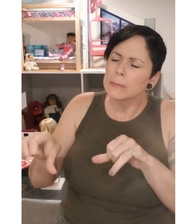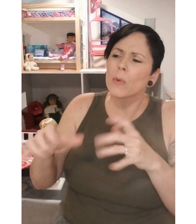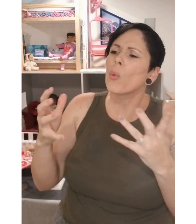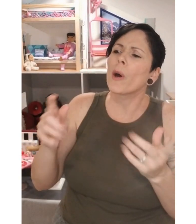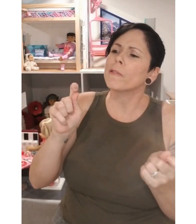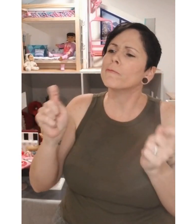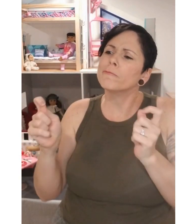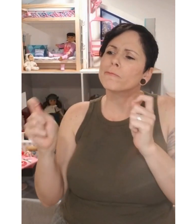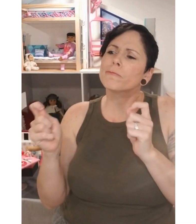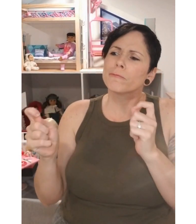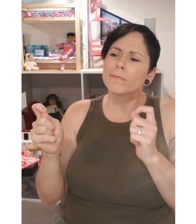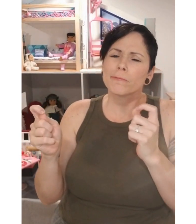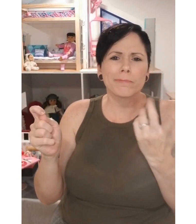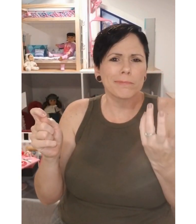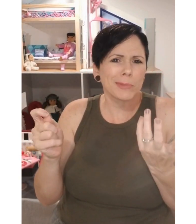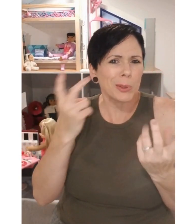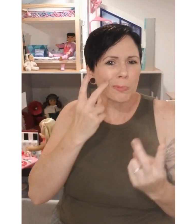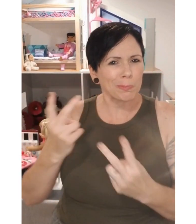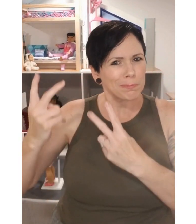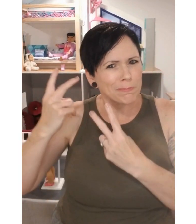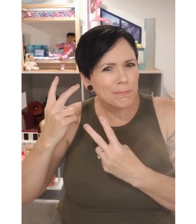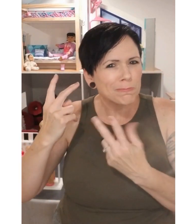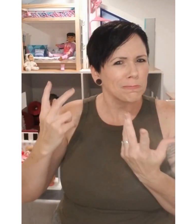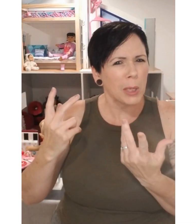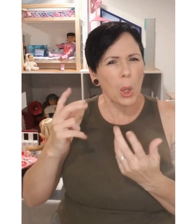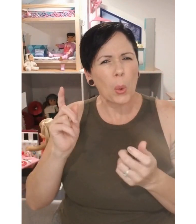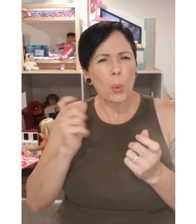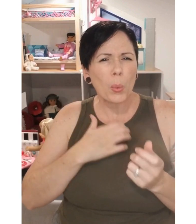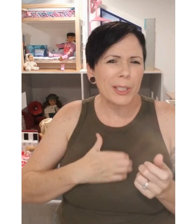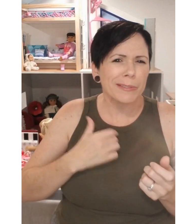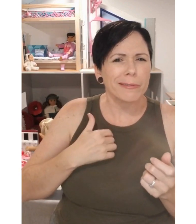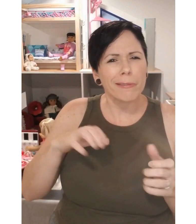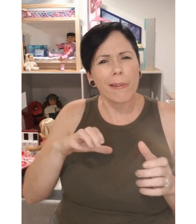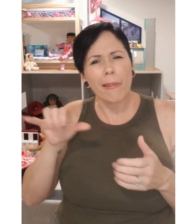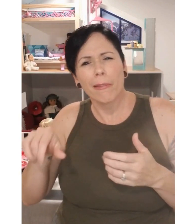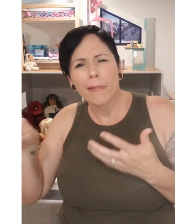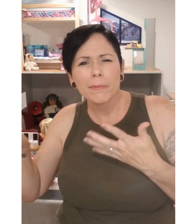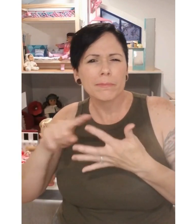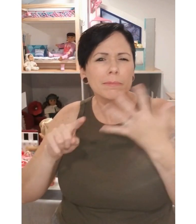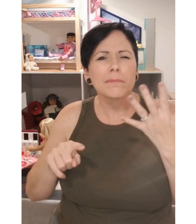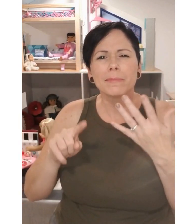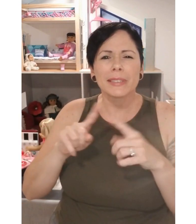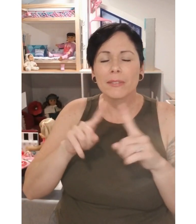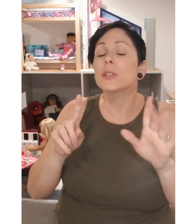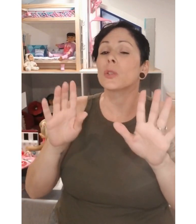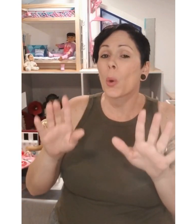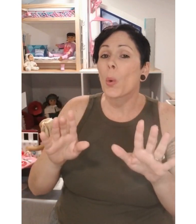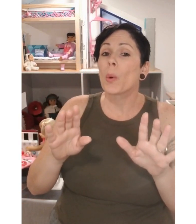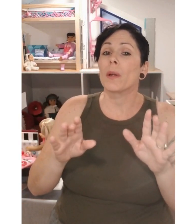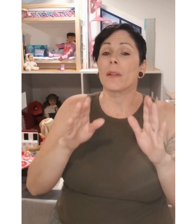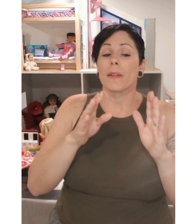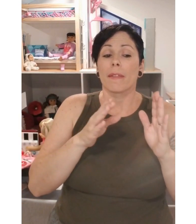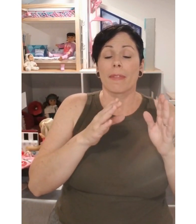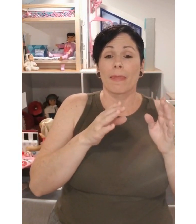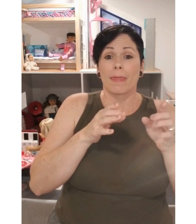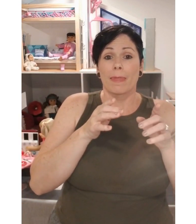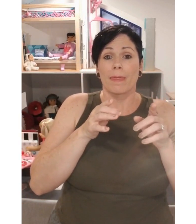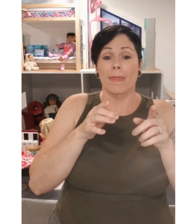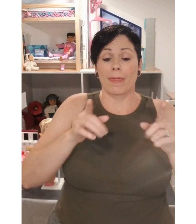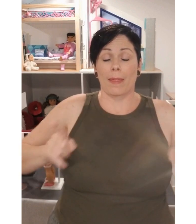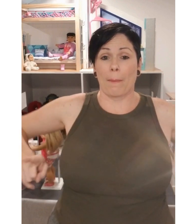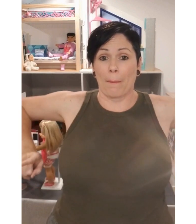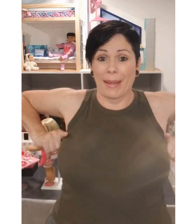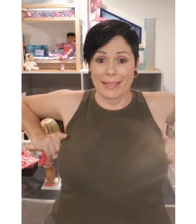what do I want to change. So the spacing of the pegs that you put underneath the doll, like in the